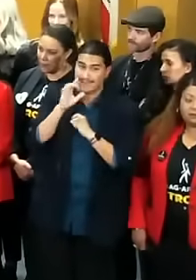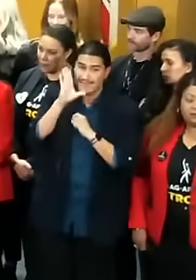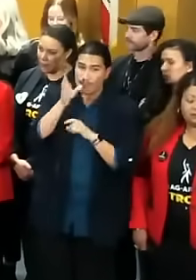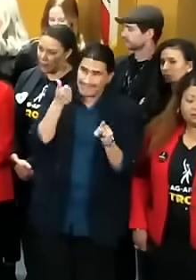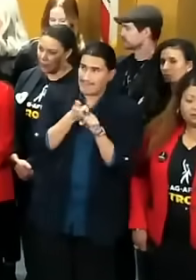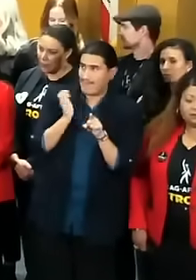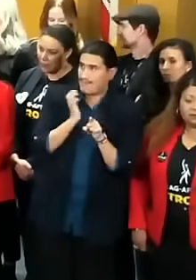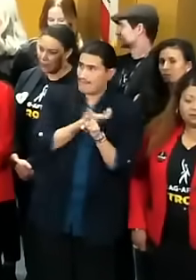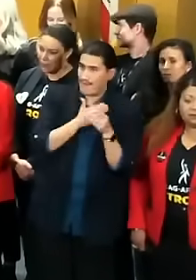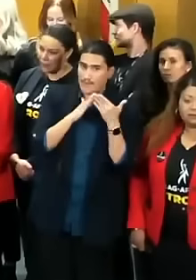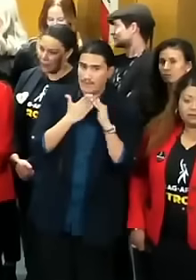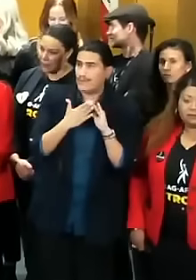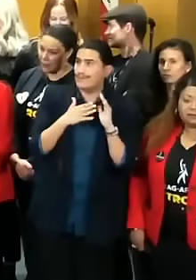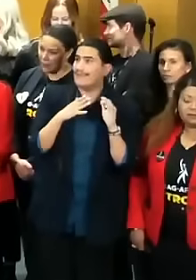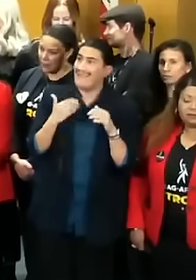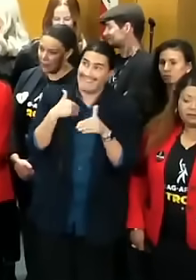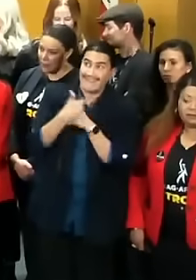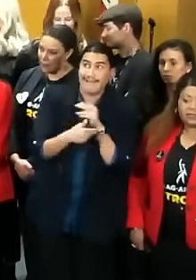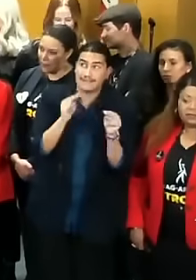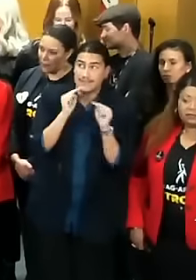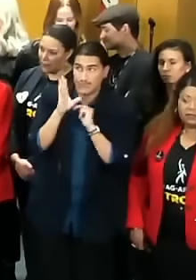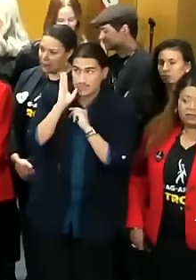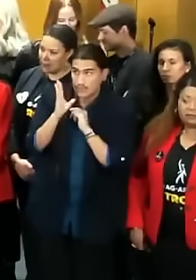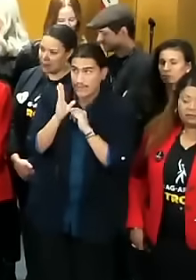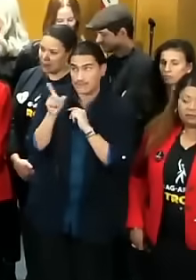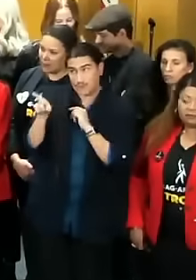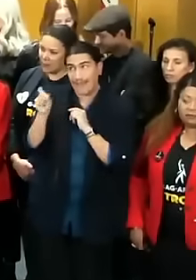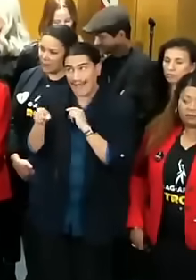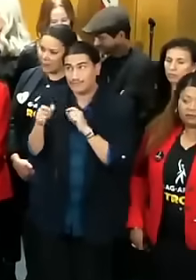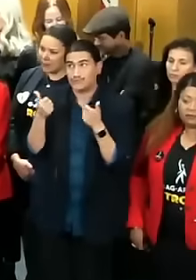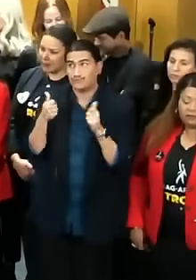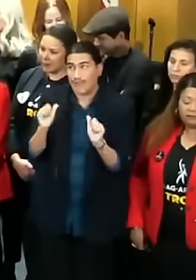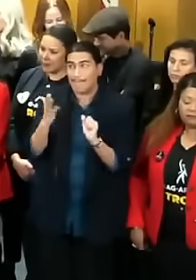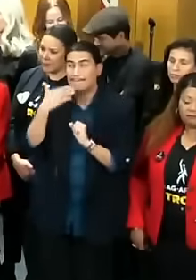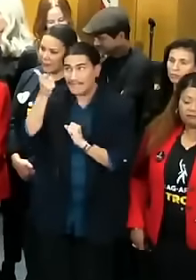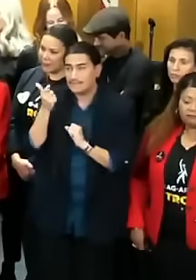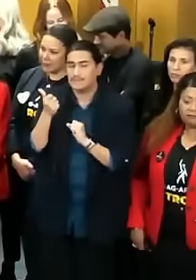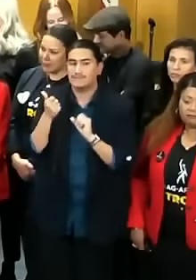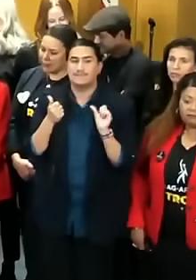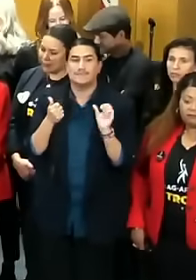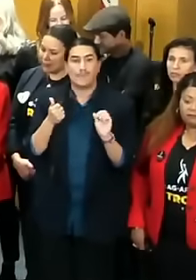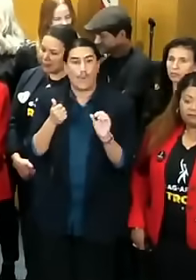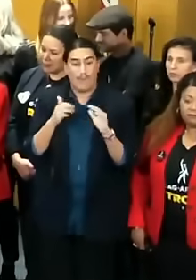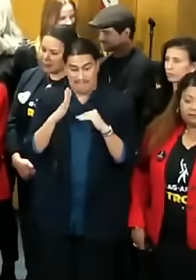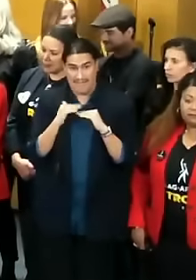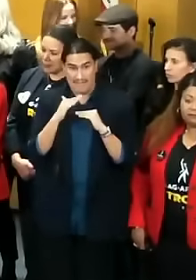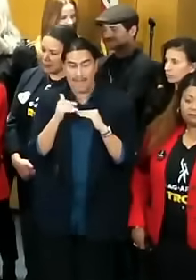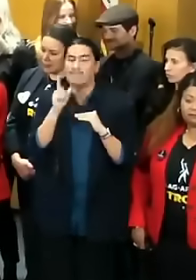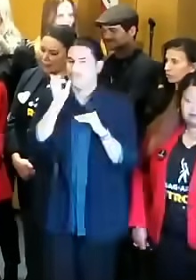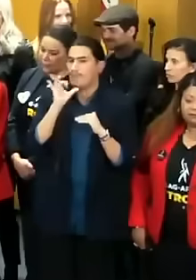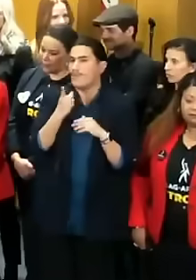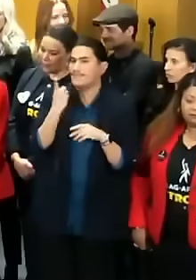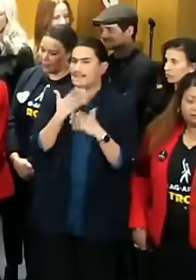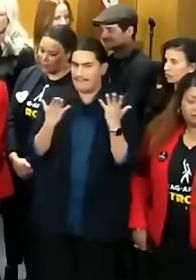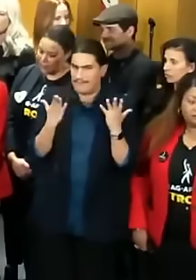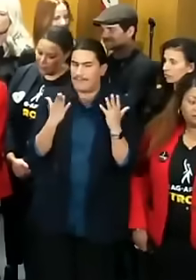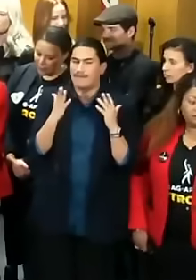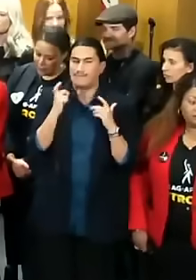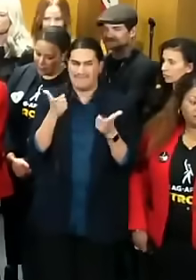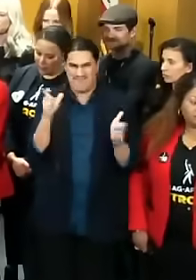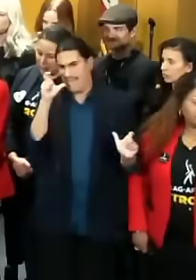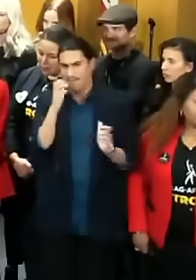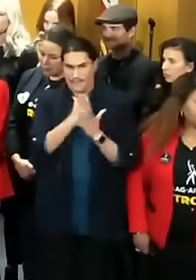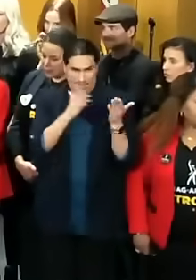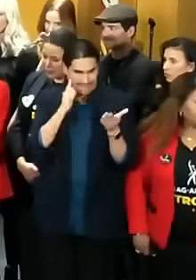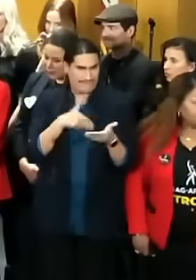impact on our next negotiations. So when it comes to minimums, that's going to be something that's going to be a big part